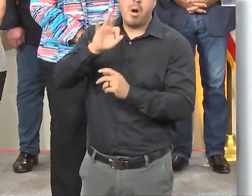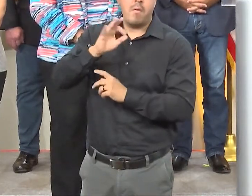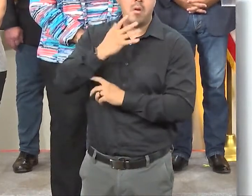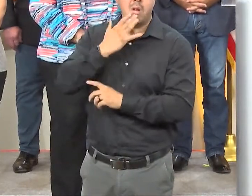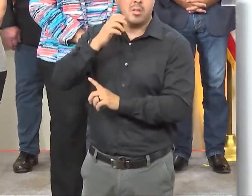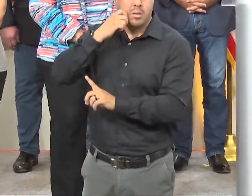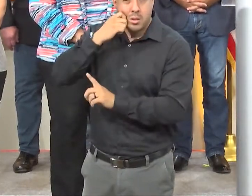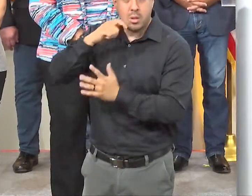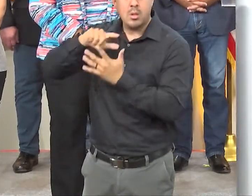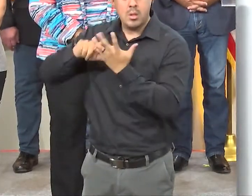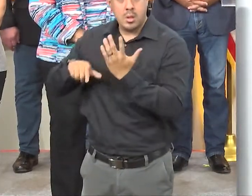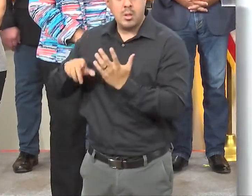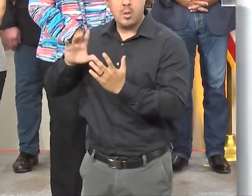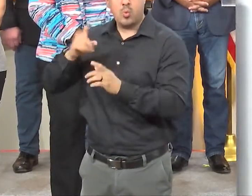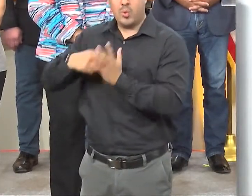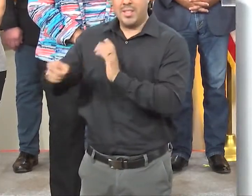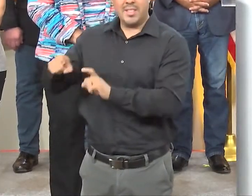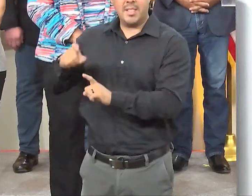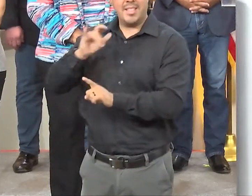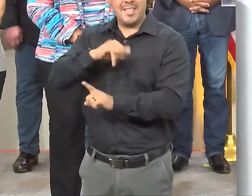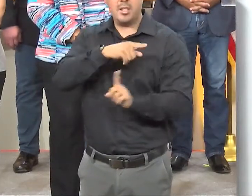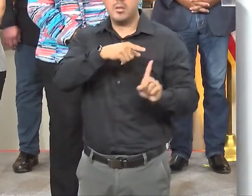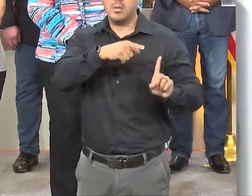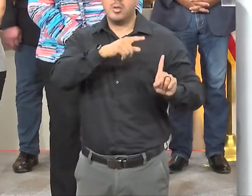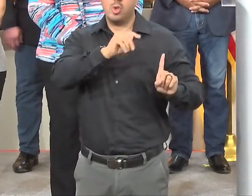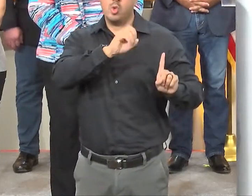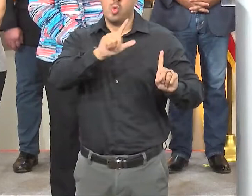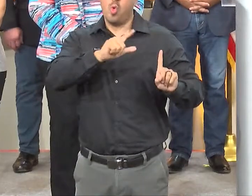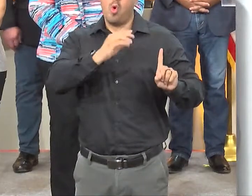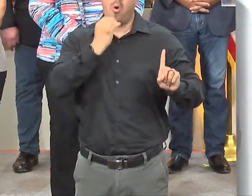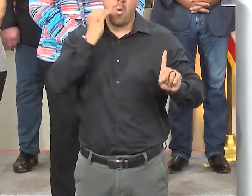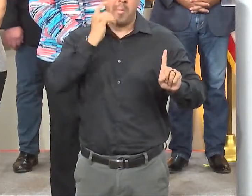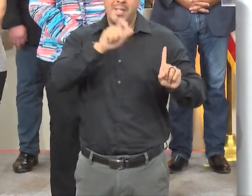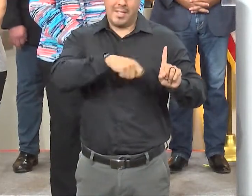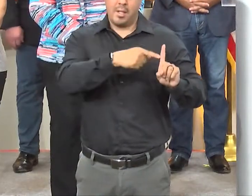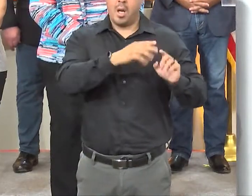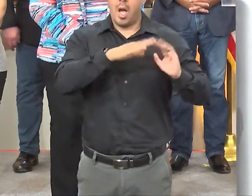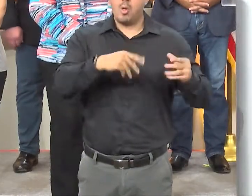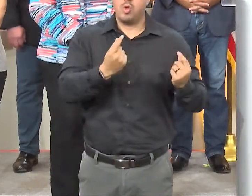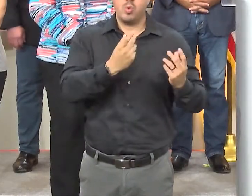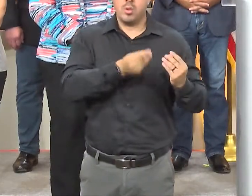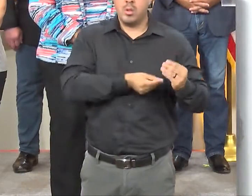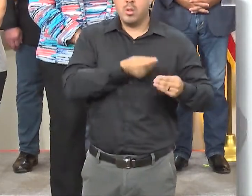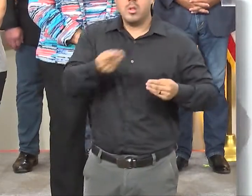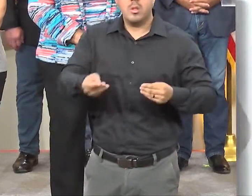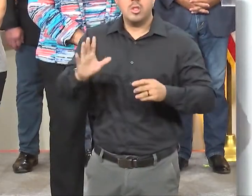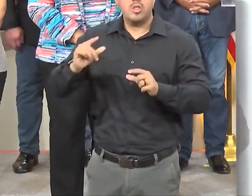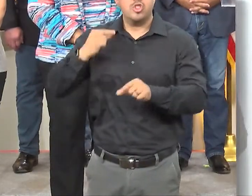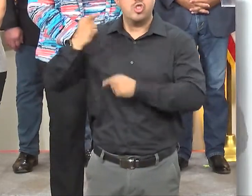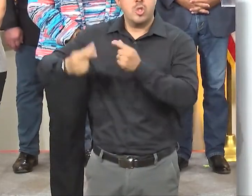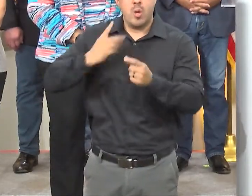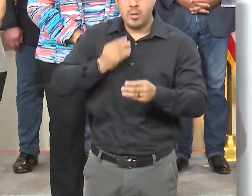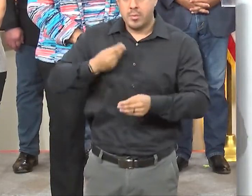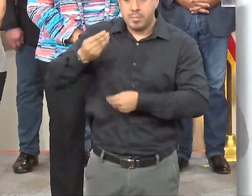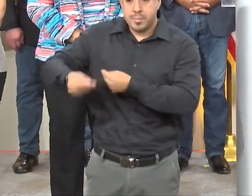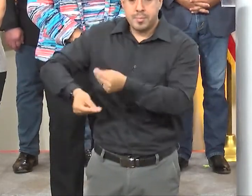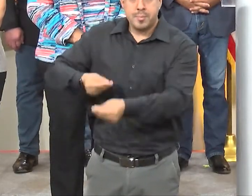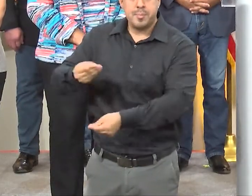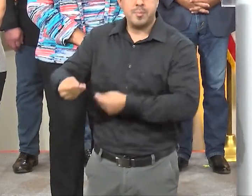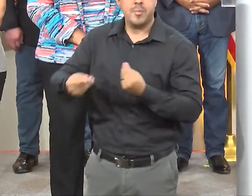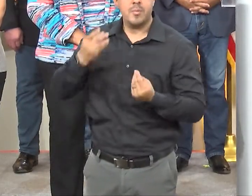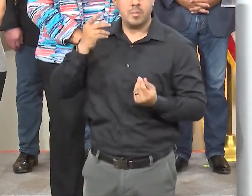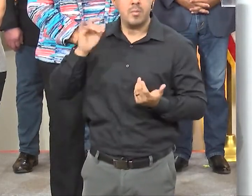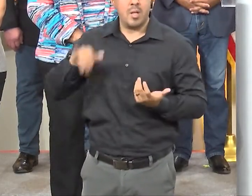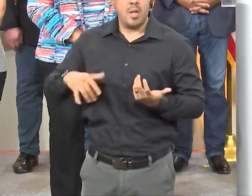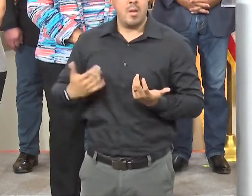the tool, this is the vehicle that allows them to pass on wealth to the next generation. I'm